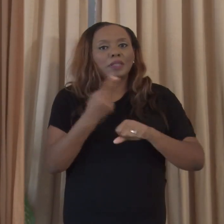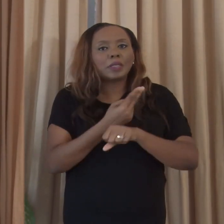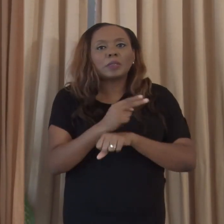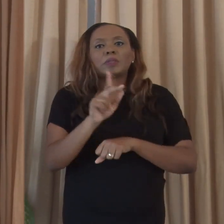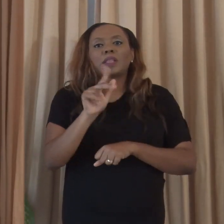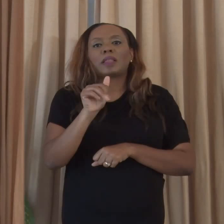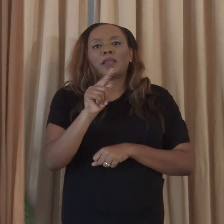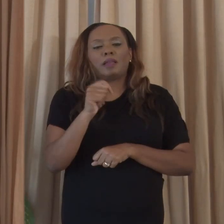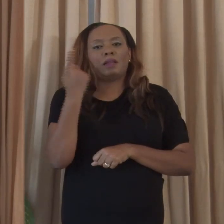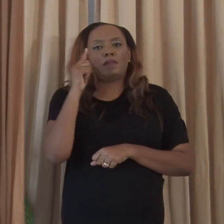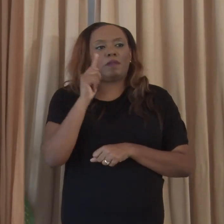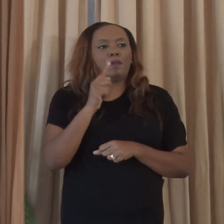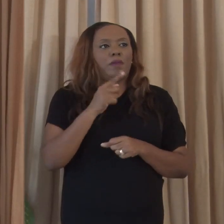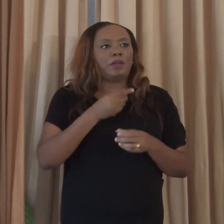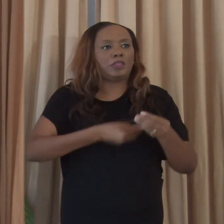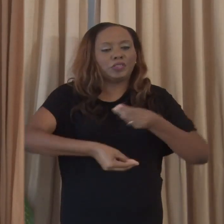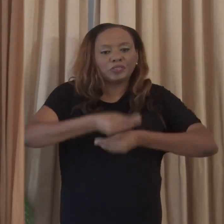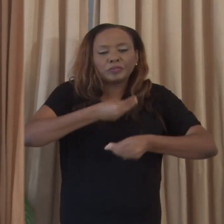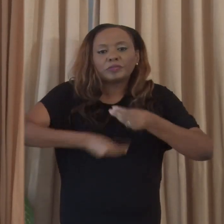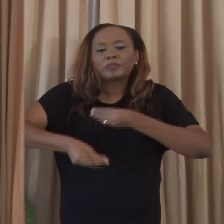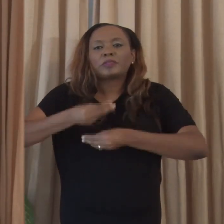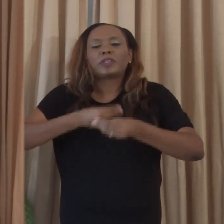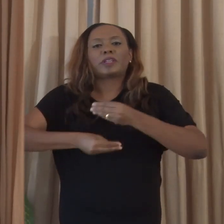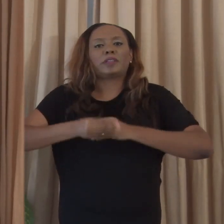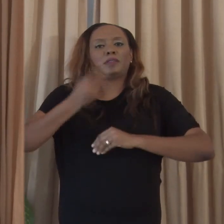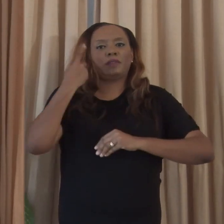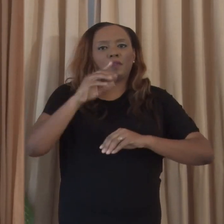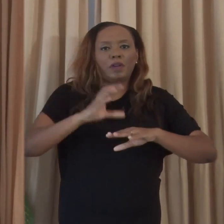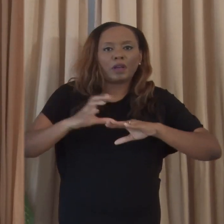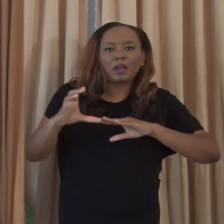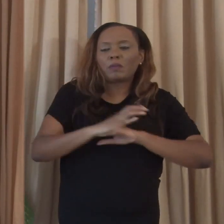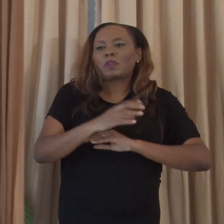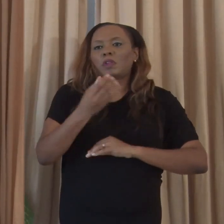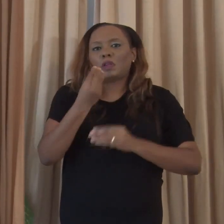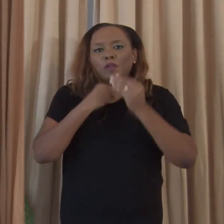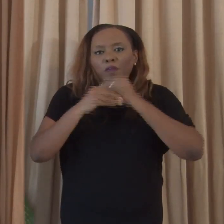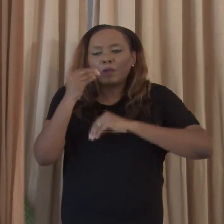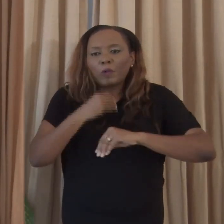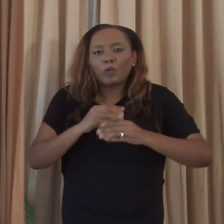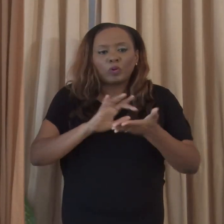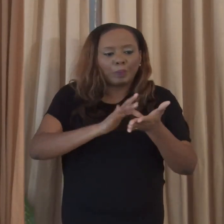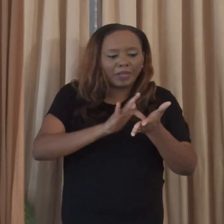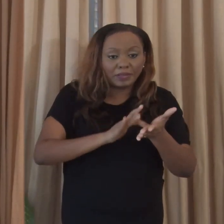in-transit trade between the islands for food, medicine, etc.